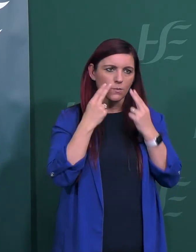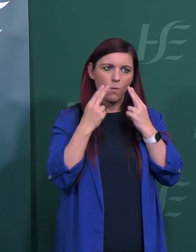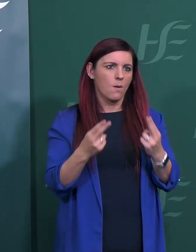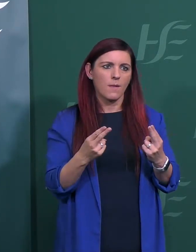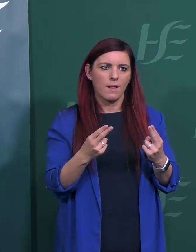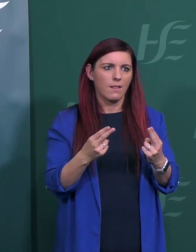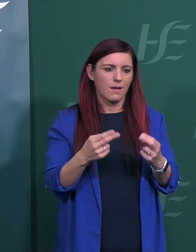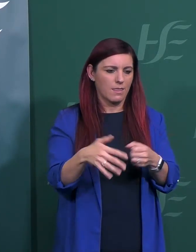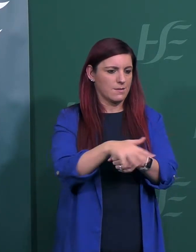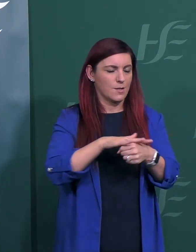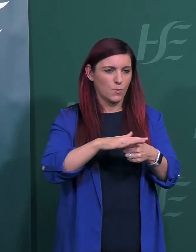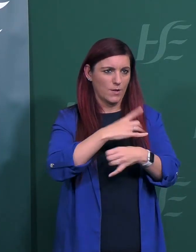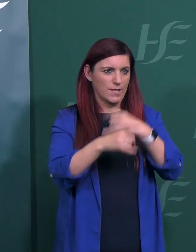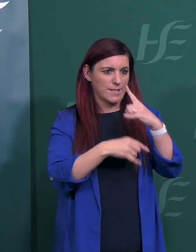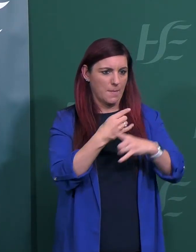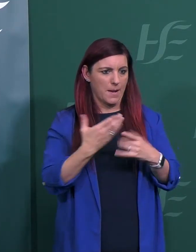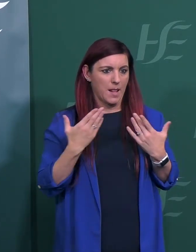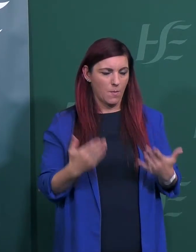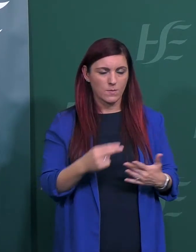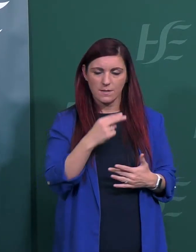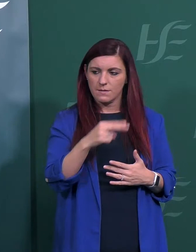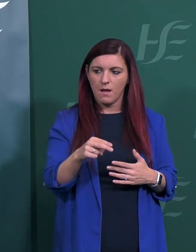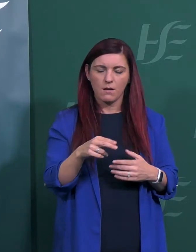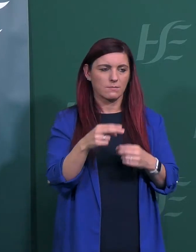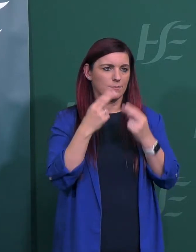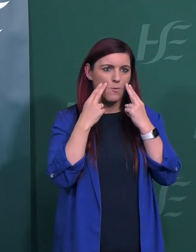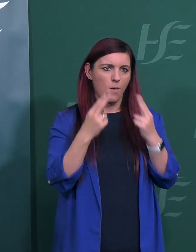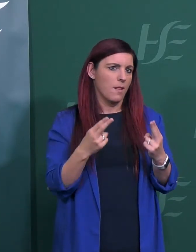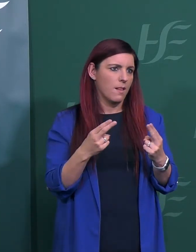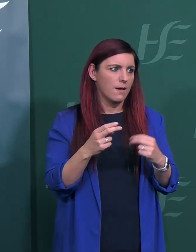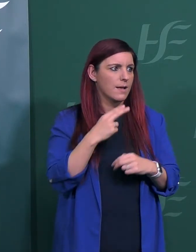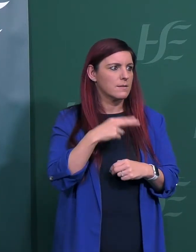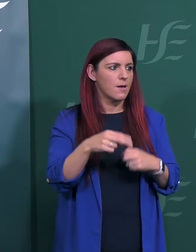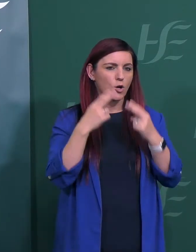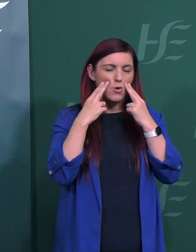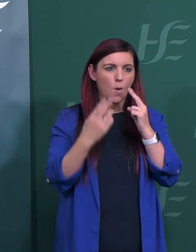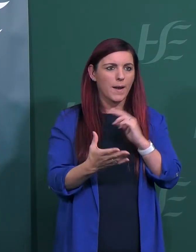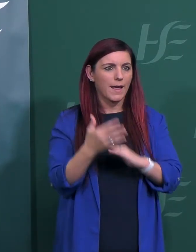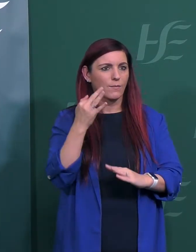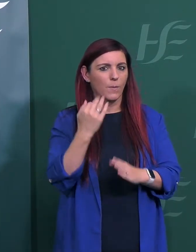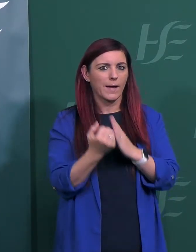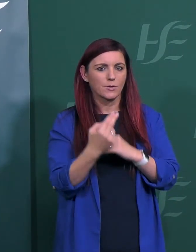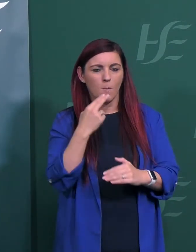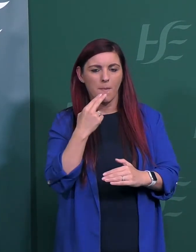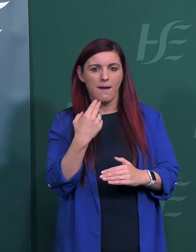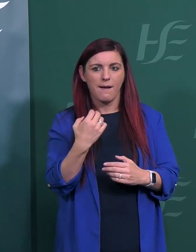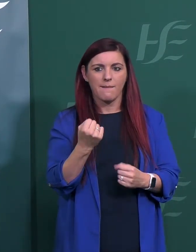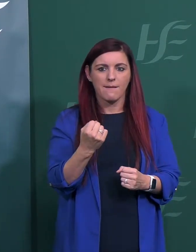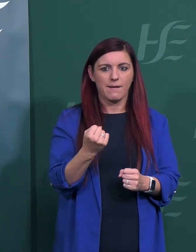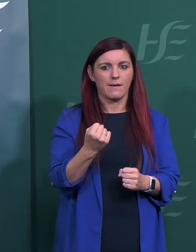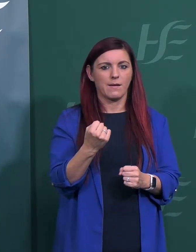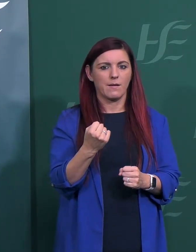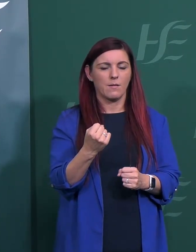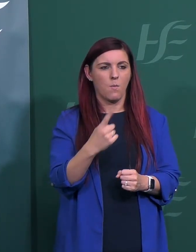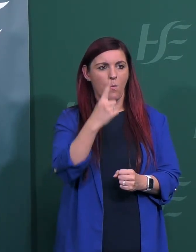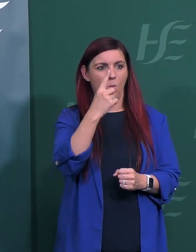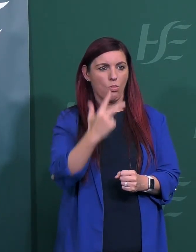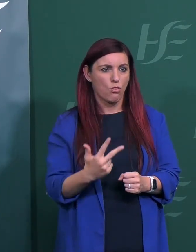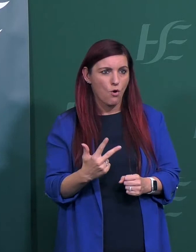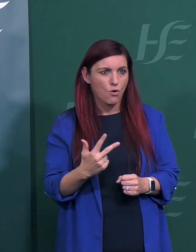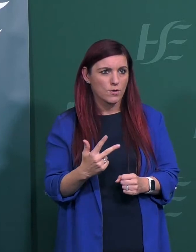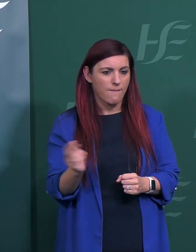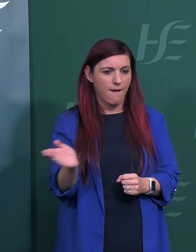in the situation that we're in. Nothing normal when we end up at different phases having almost a third of our